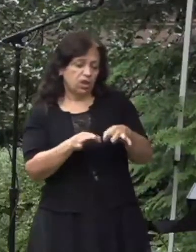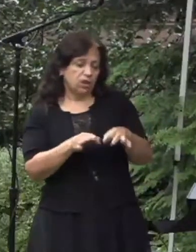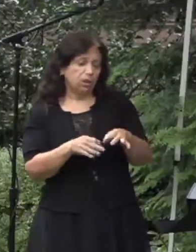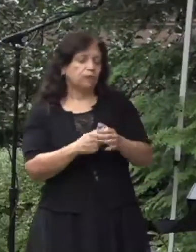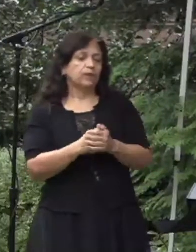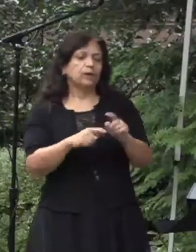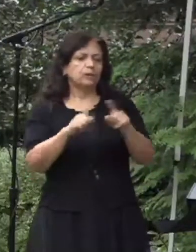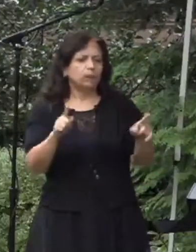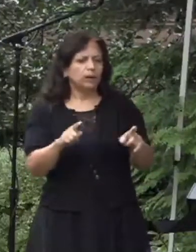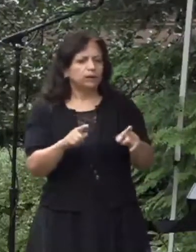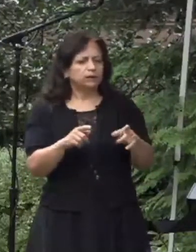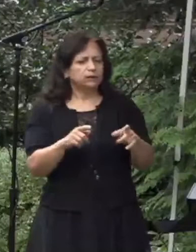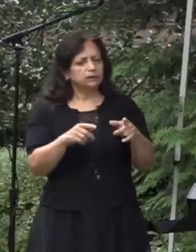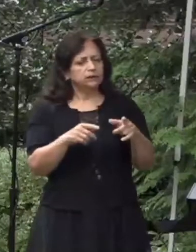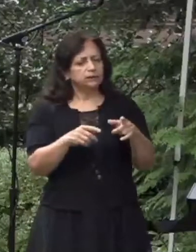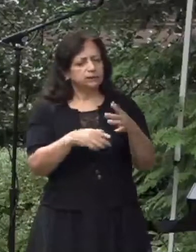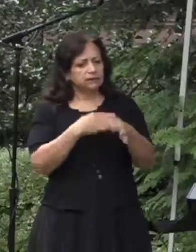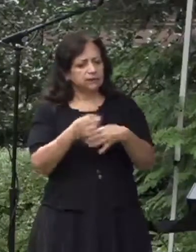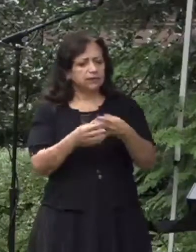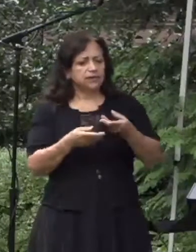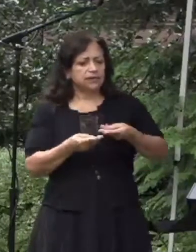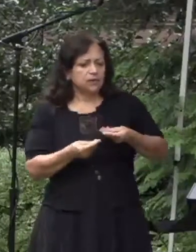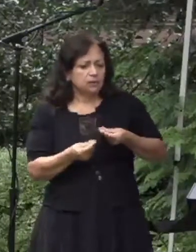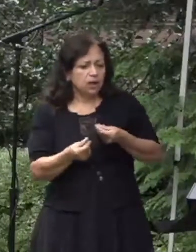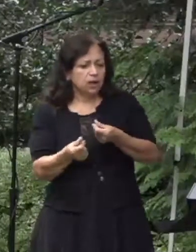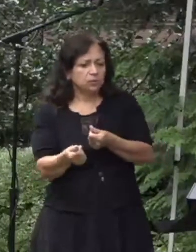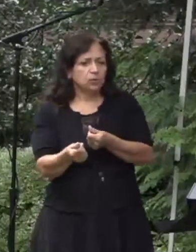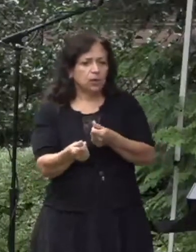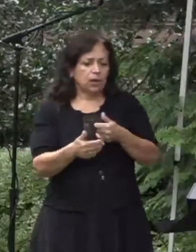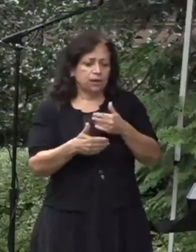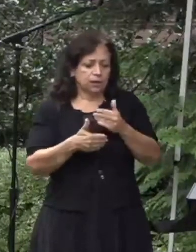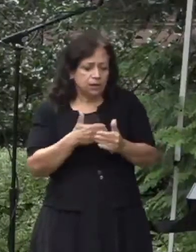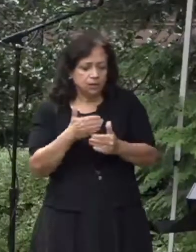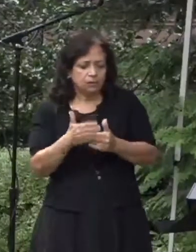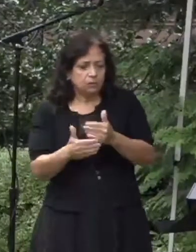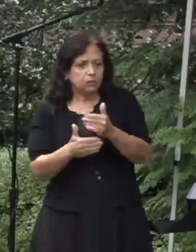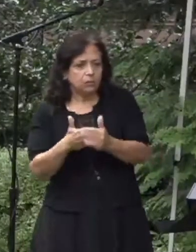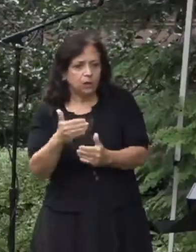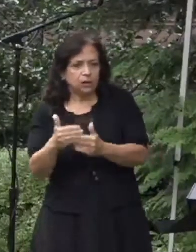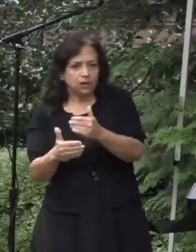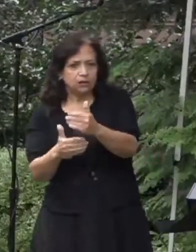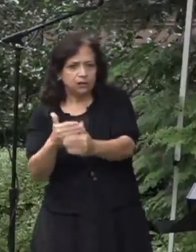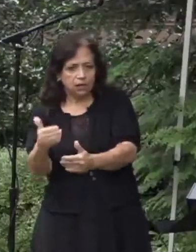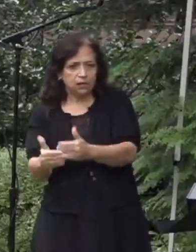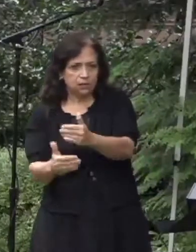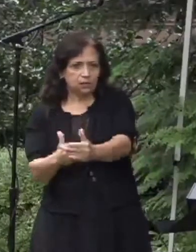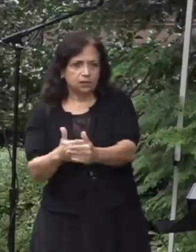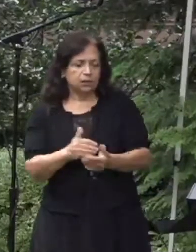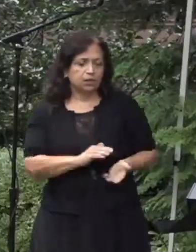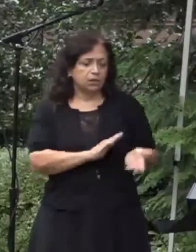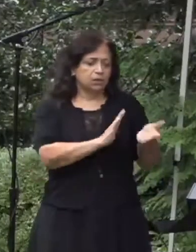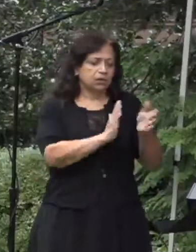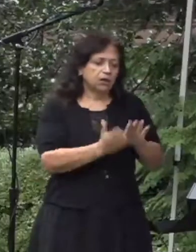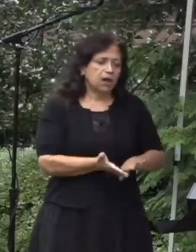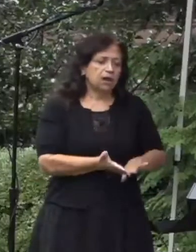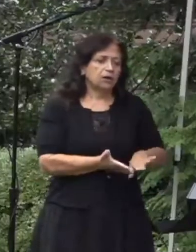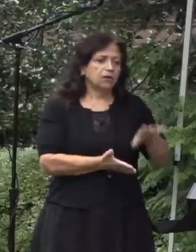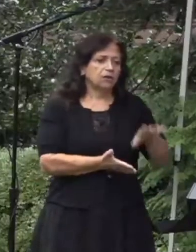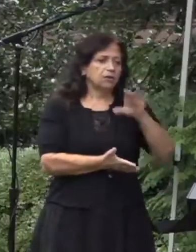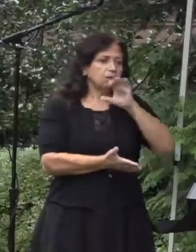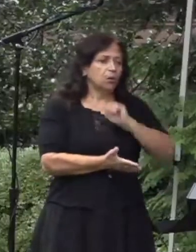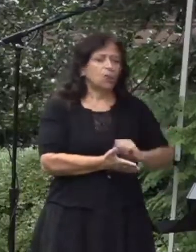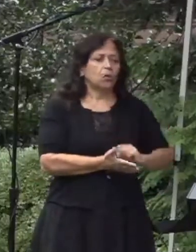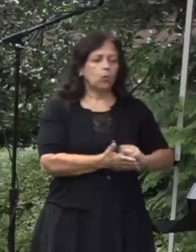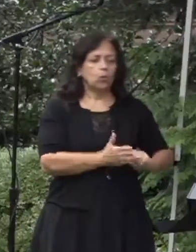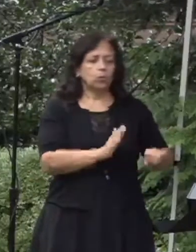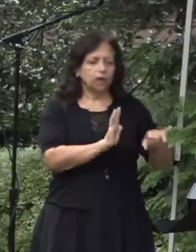a gradual and incremental process, dying to an old identity and